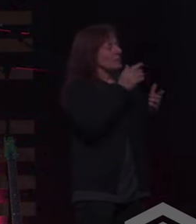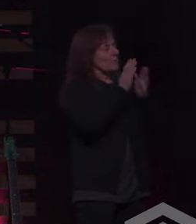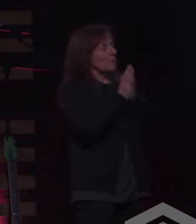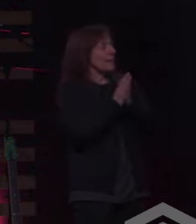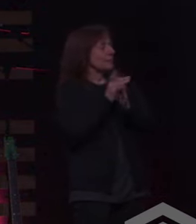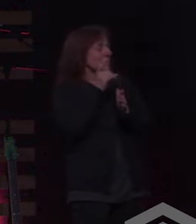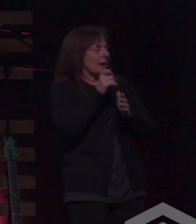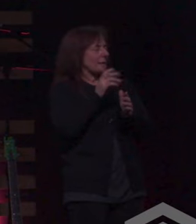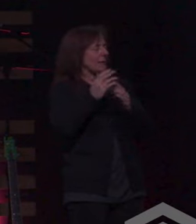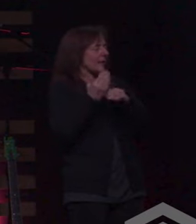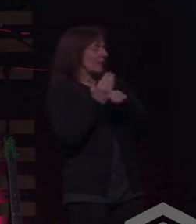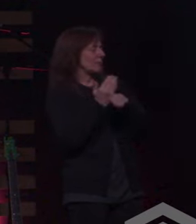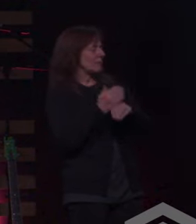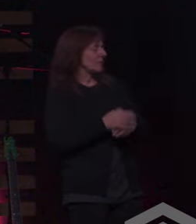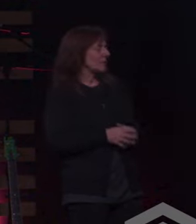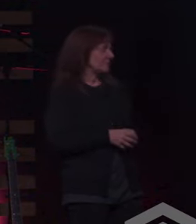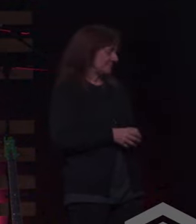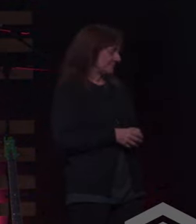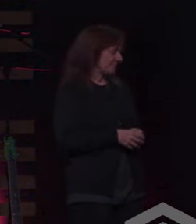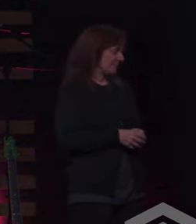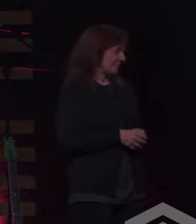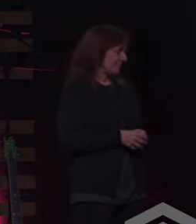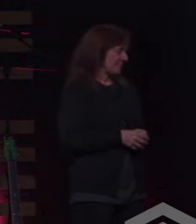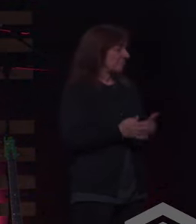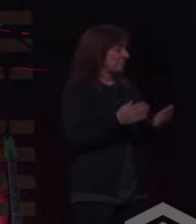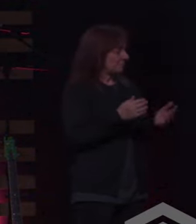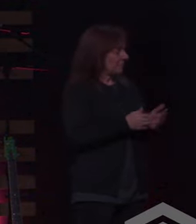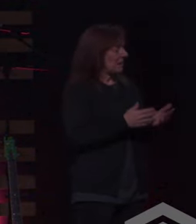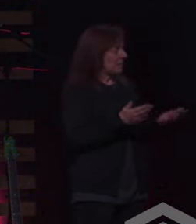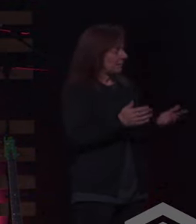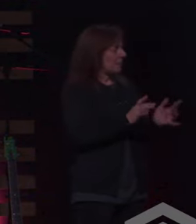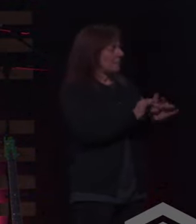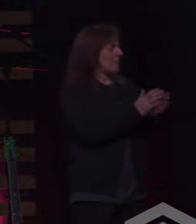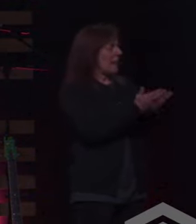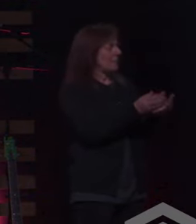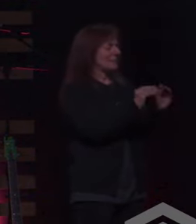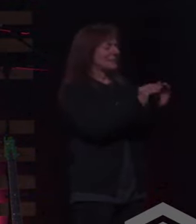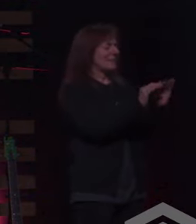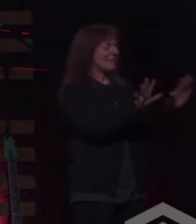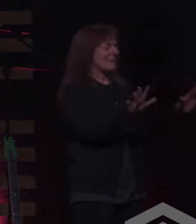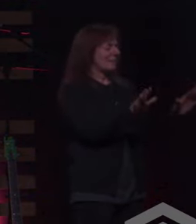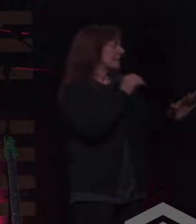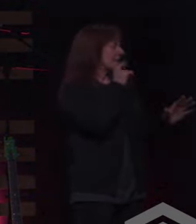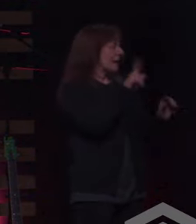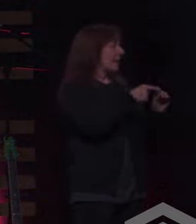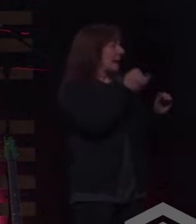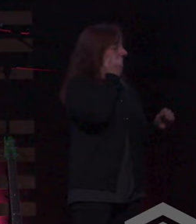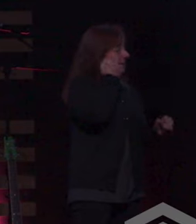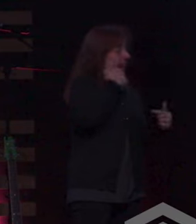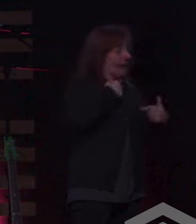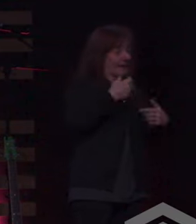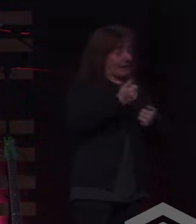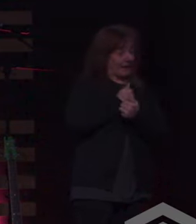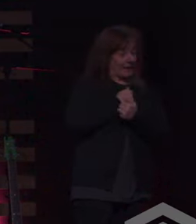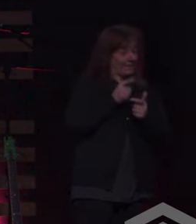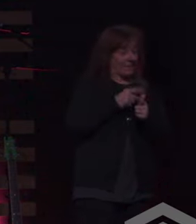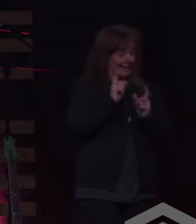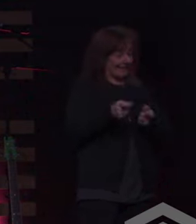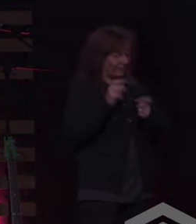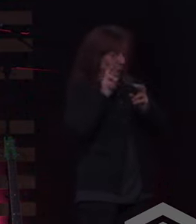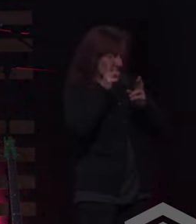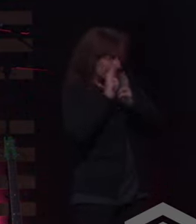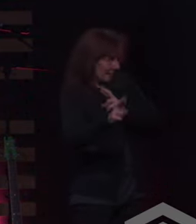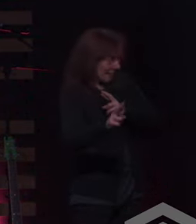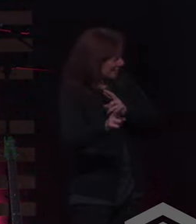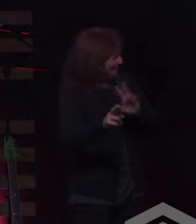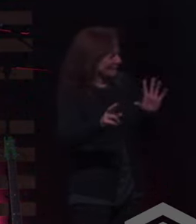be hindered. So again, the Bible makes it very clear that it's not about if I get love, then I give respect. If I get respect,